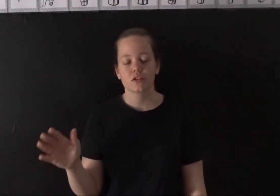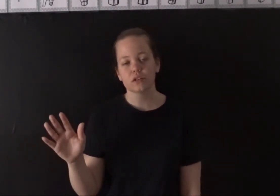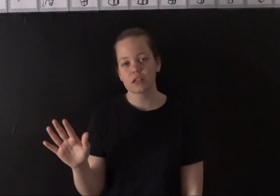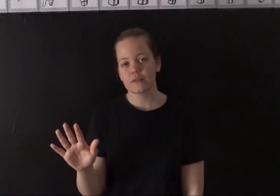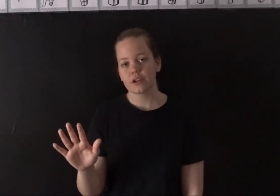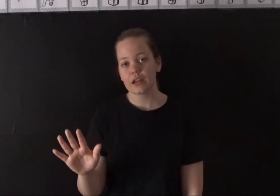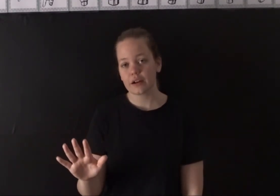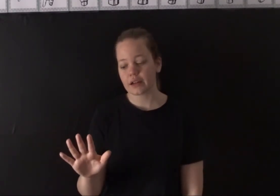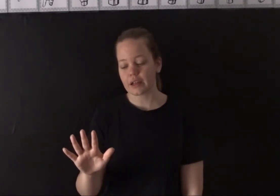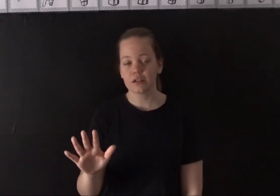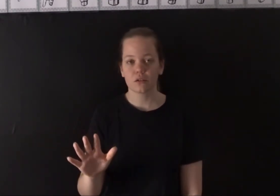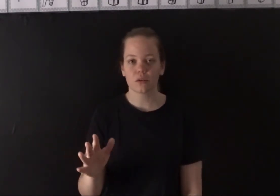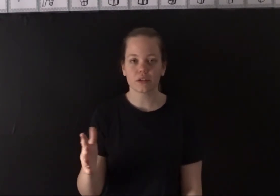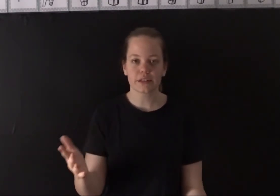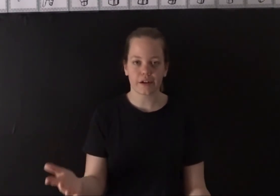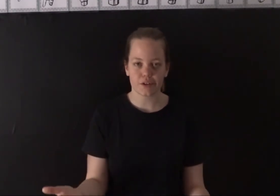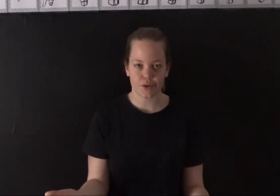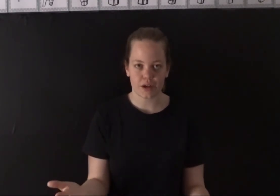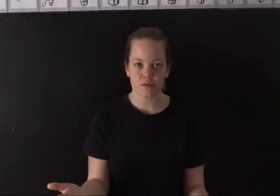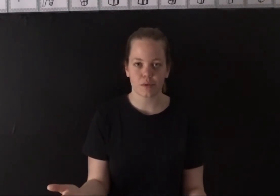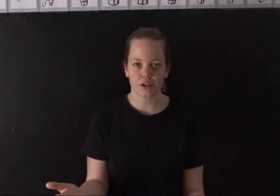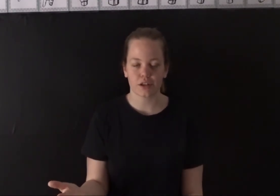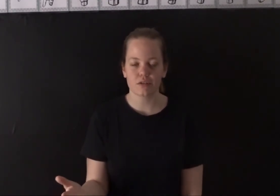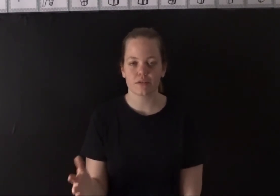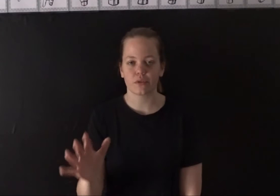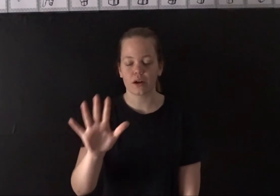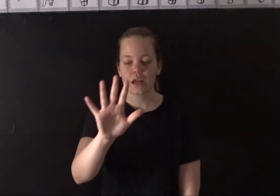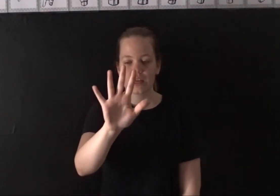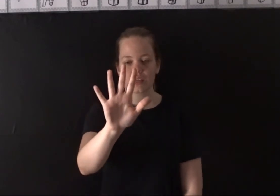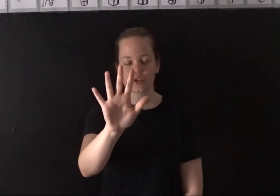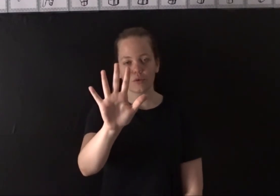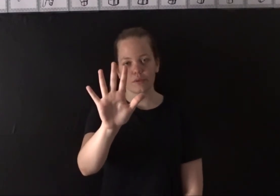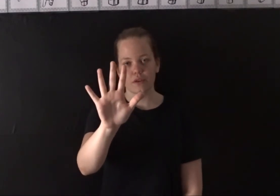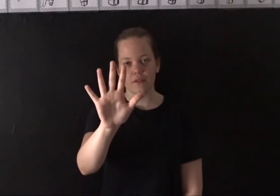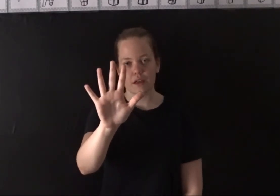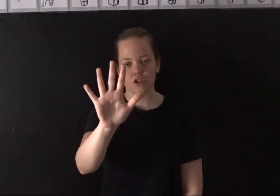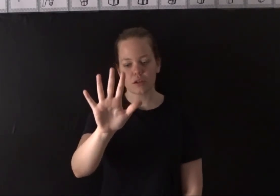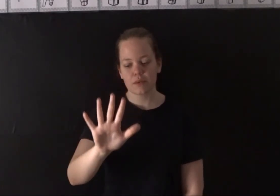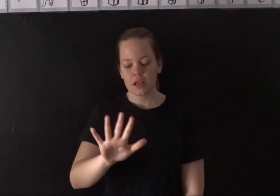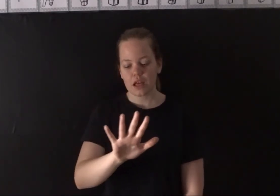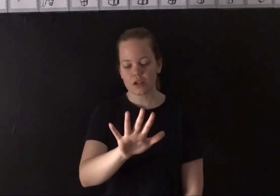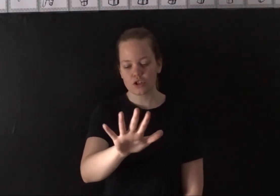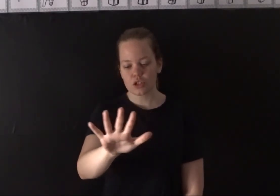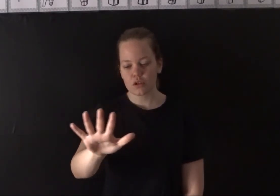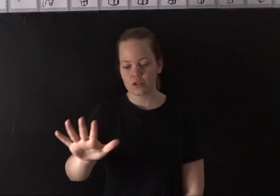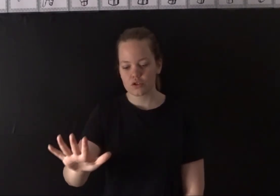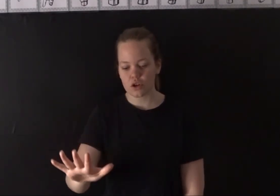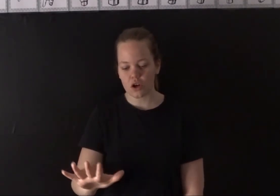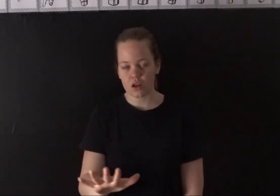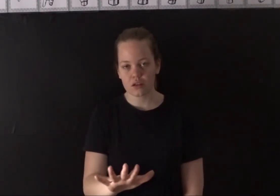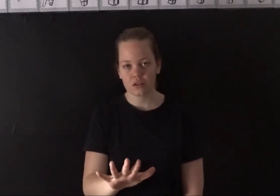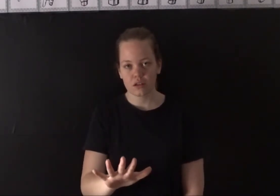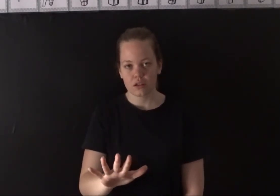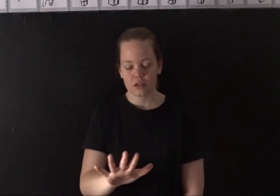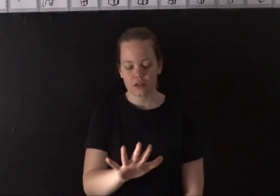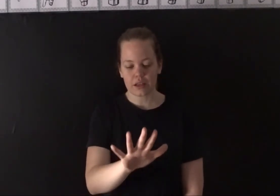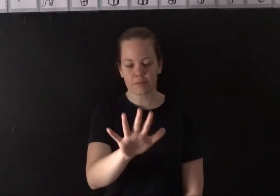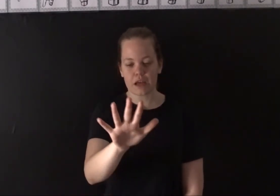the sign for area, or territory is what we're going to use it for, is your open 5 hand shape, and you're just going to draw, like imagine